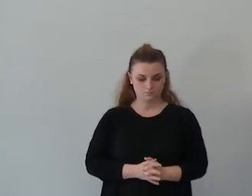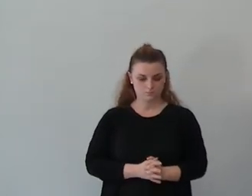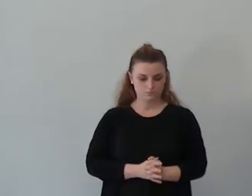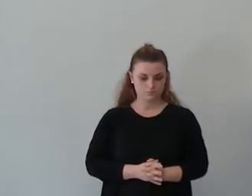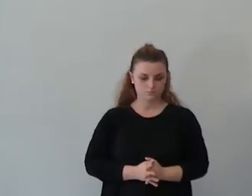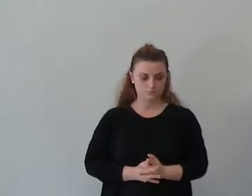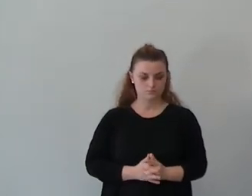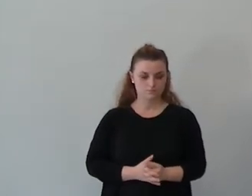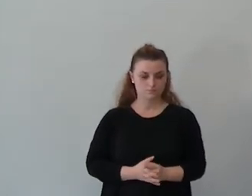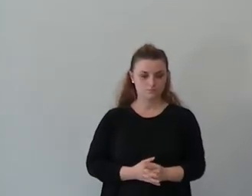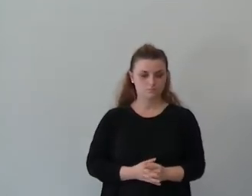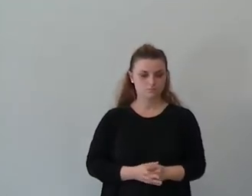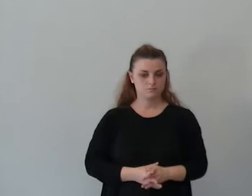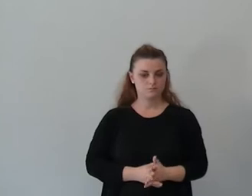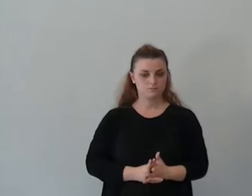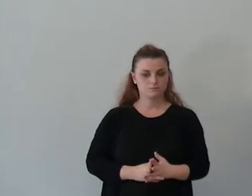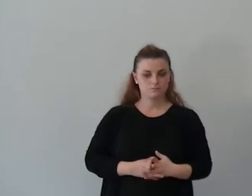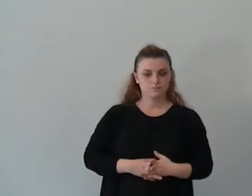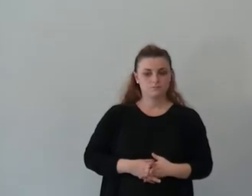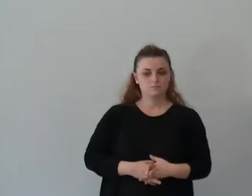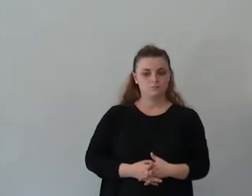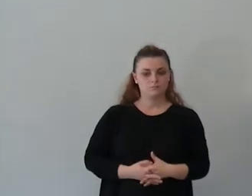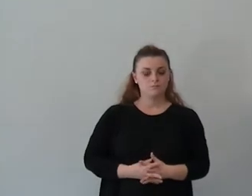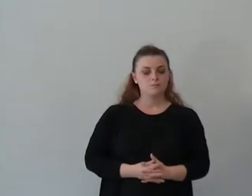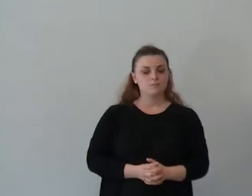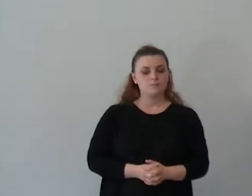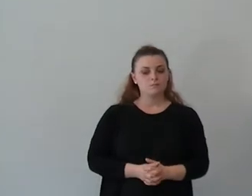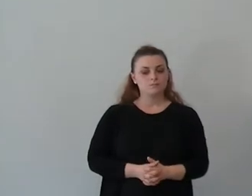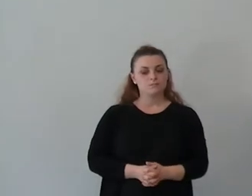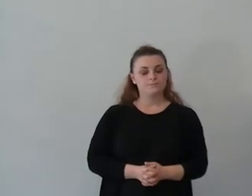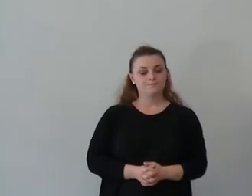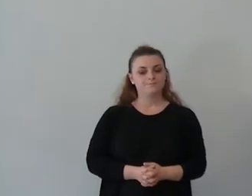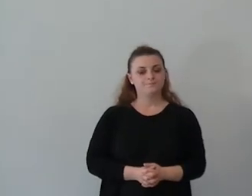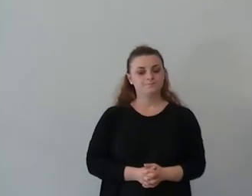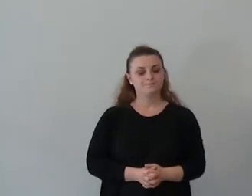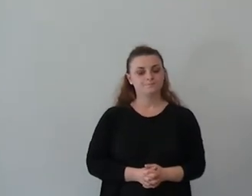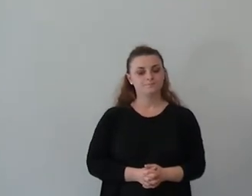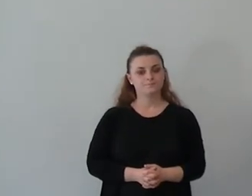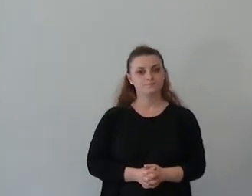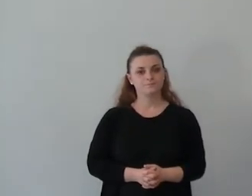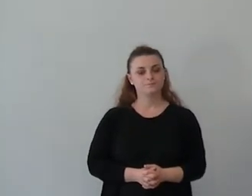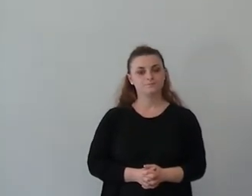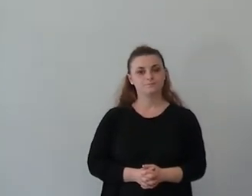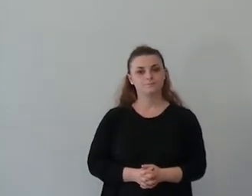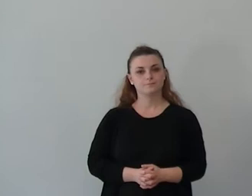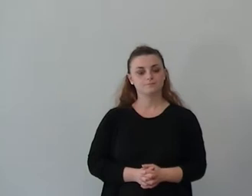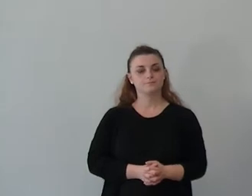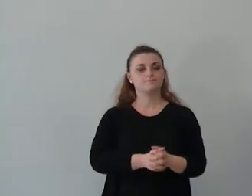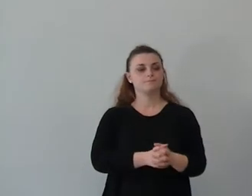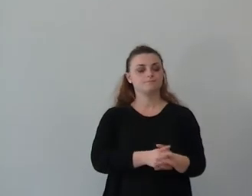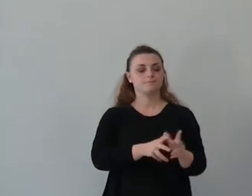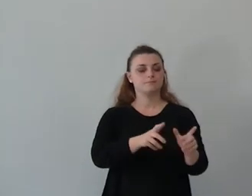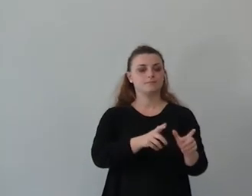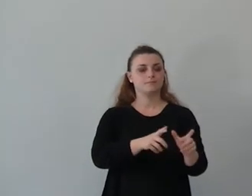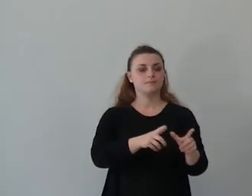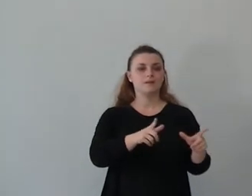to do. Yet the most important thing to me in this verse, ma la cosa più importante per me in questi versetti,